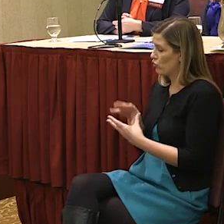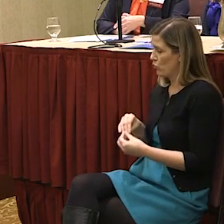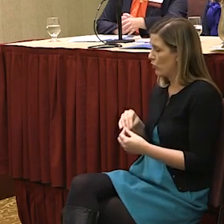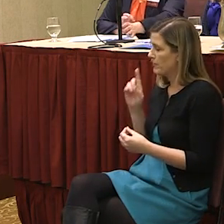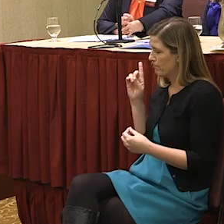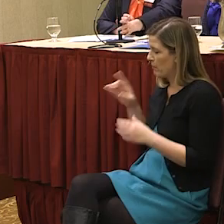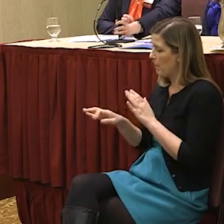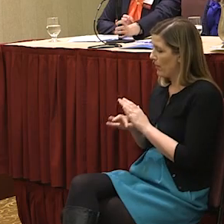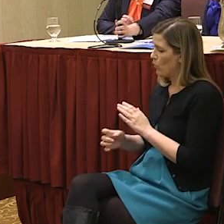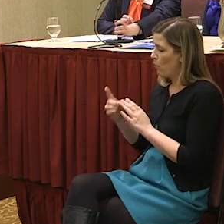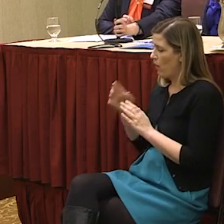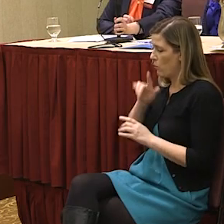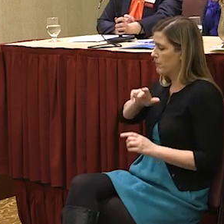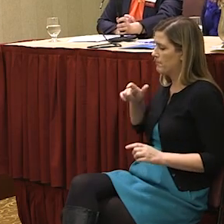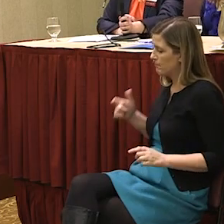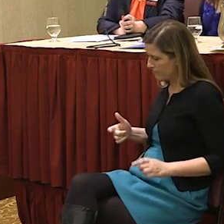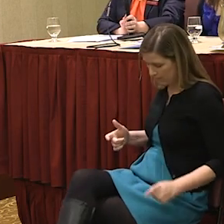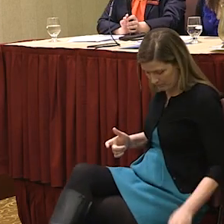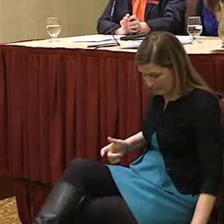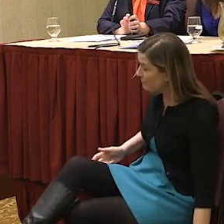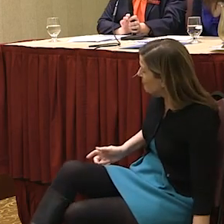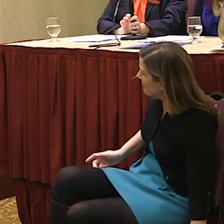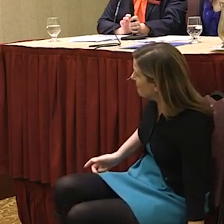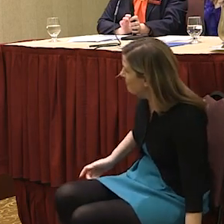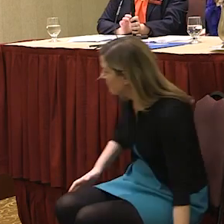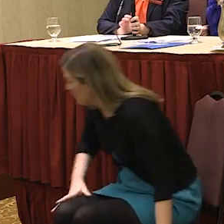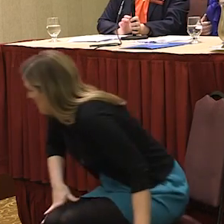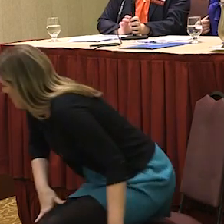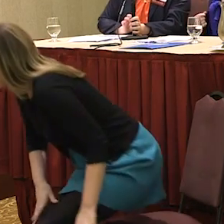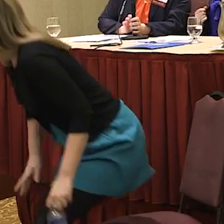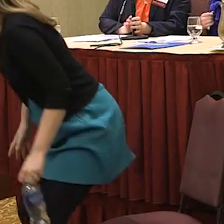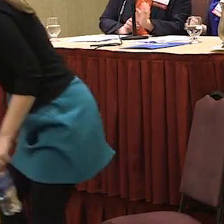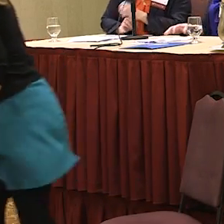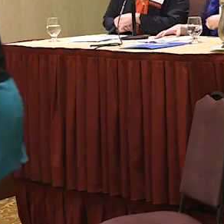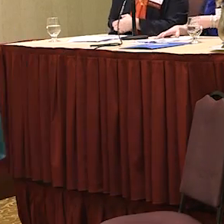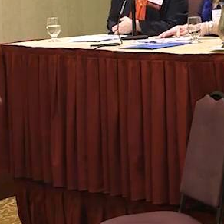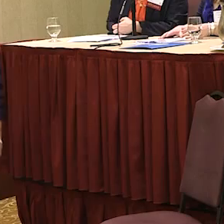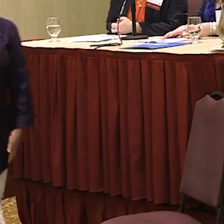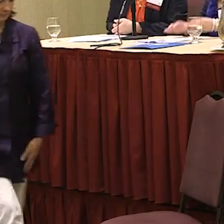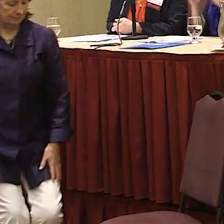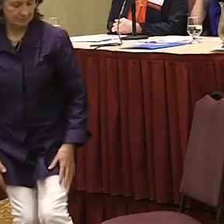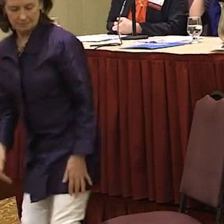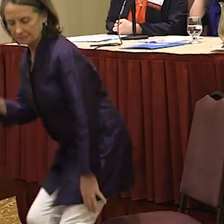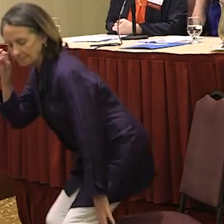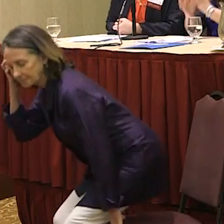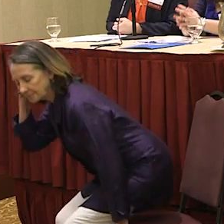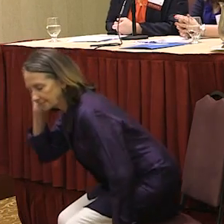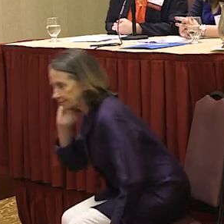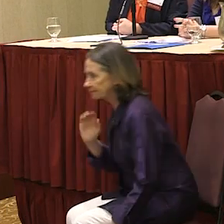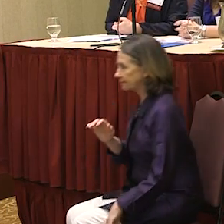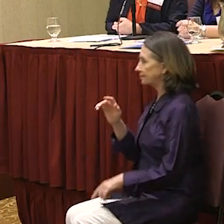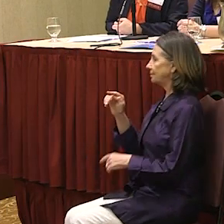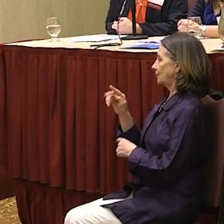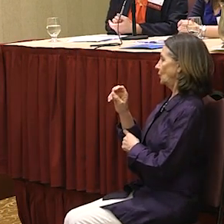them, and I'm going to leave it to my colleagues here to tell you that story. Good afternoon. My name is Toni Schlais. I'm the nurse